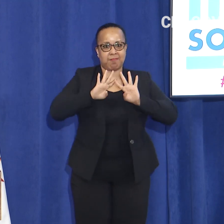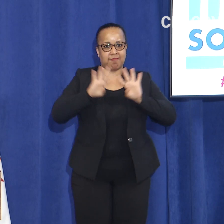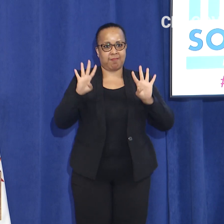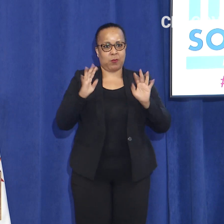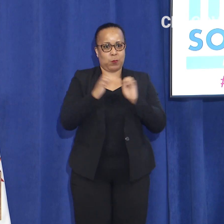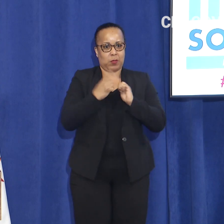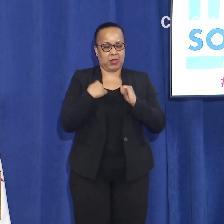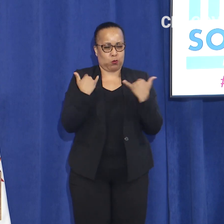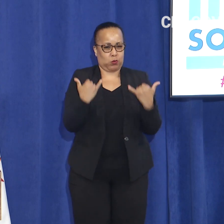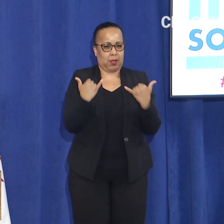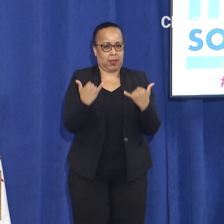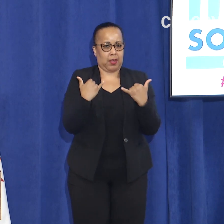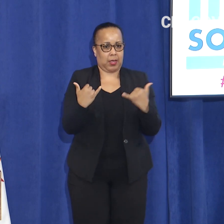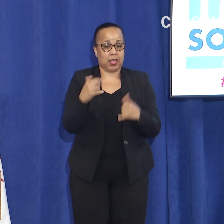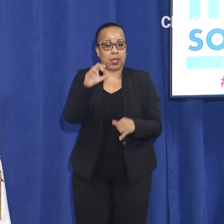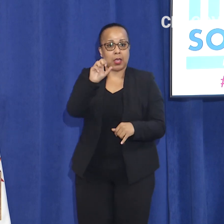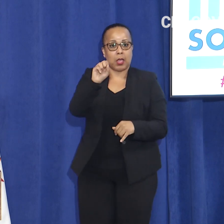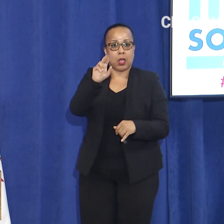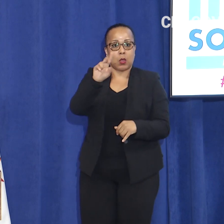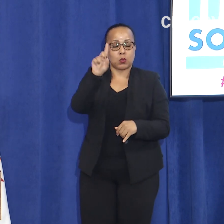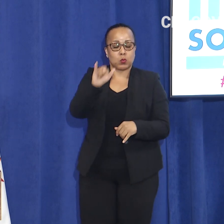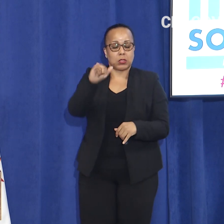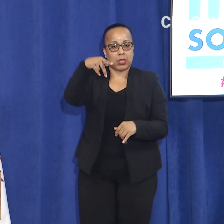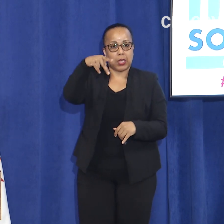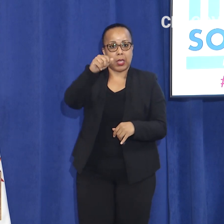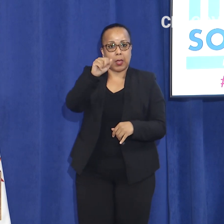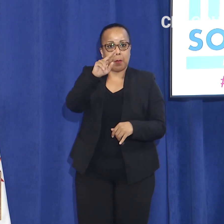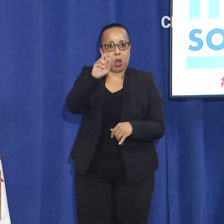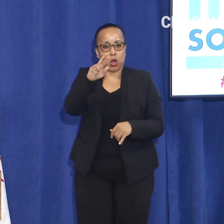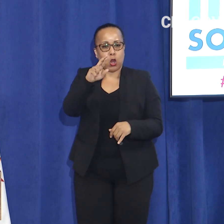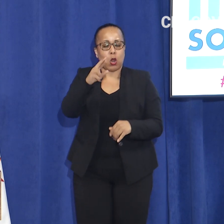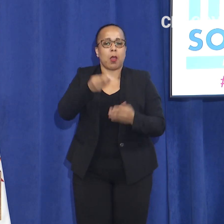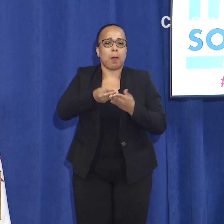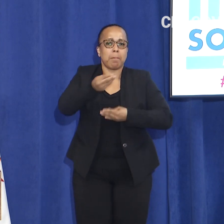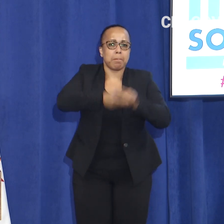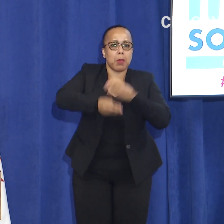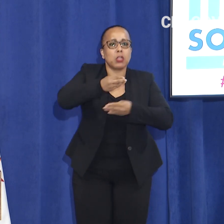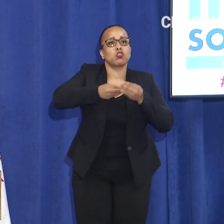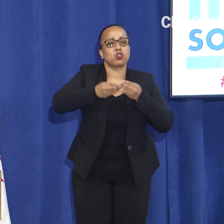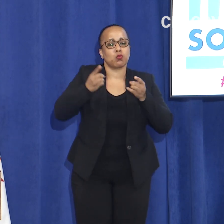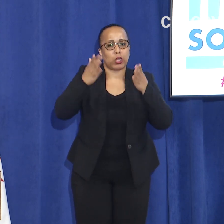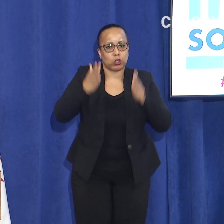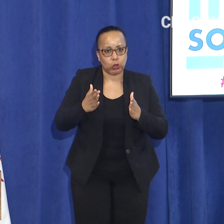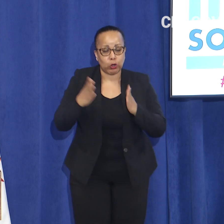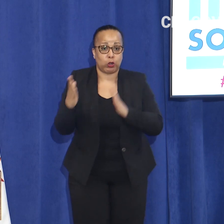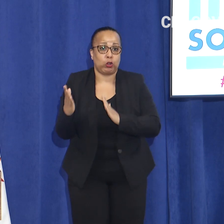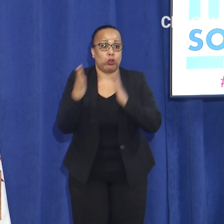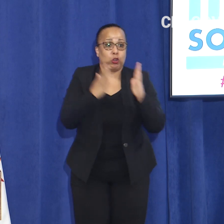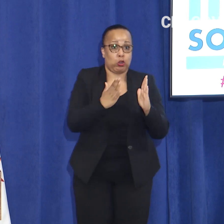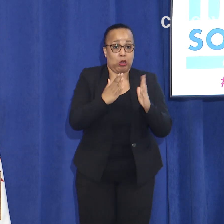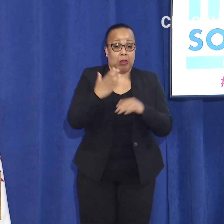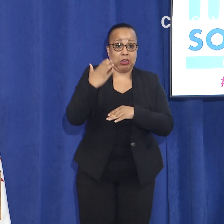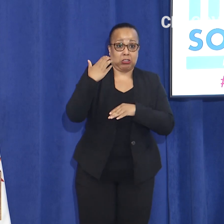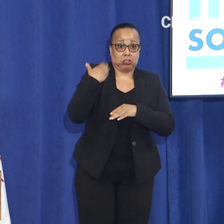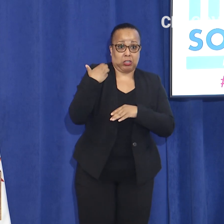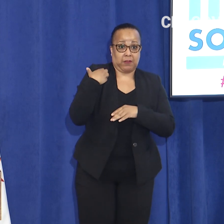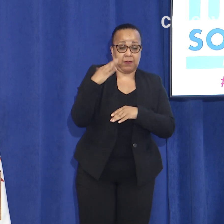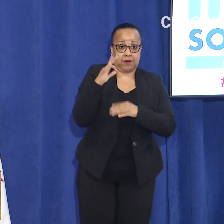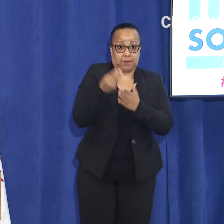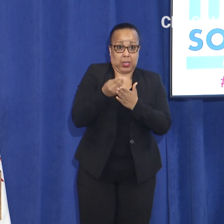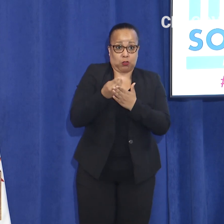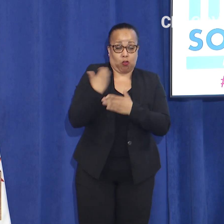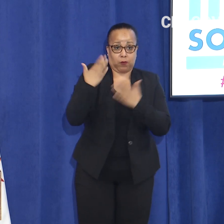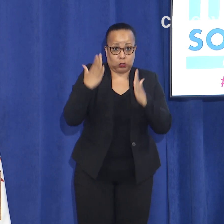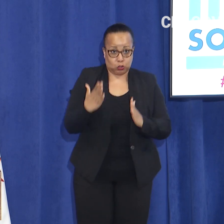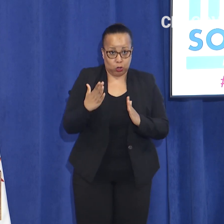me today. Susie Park, our budget director, our comptroller, Reshma Soni, our chief financial officer,